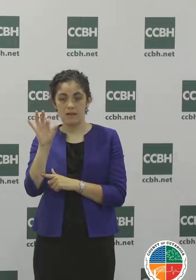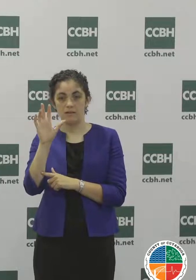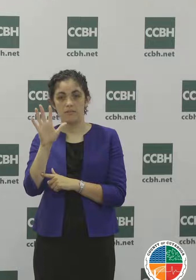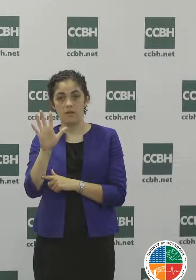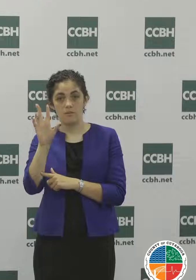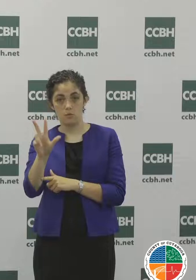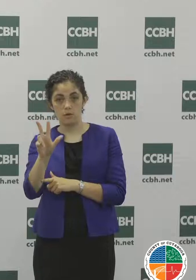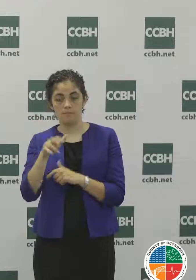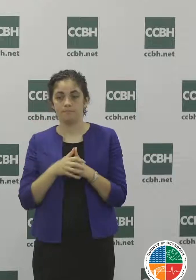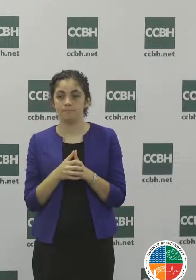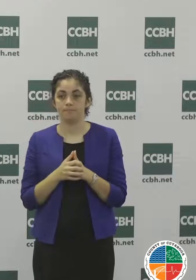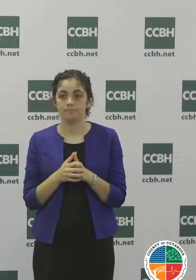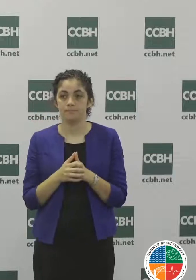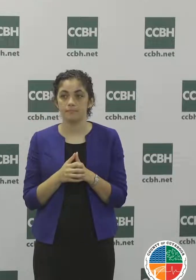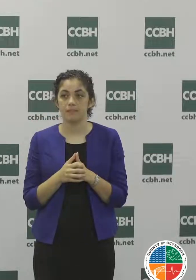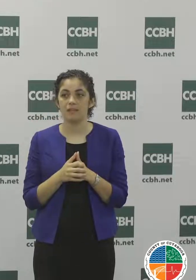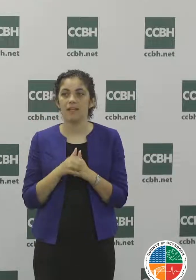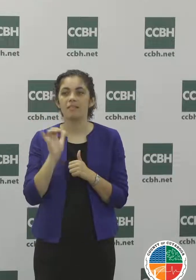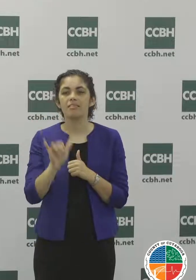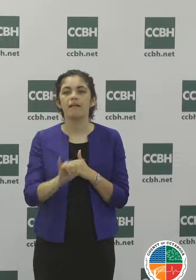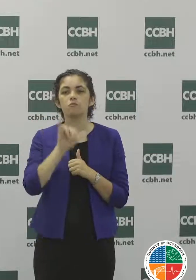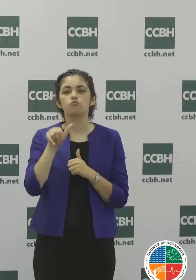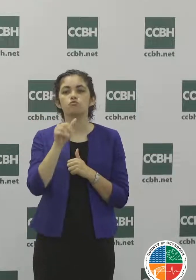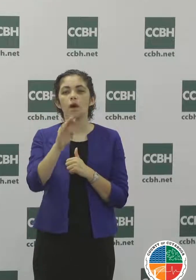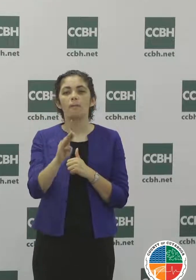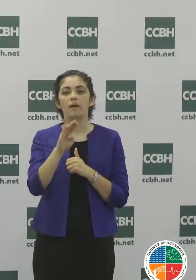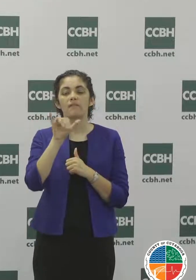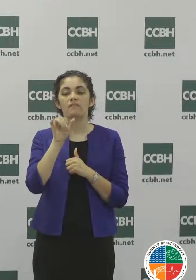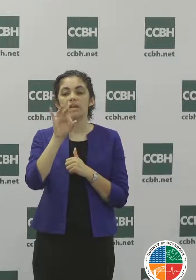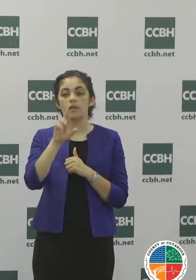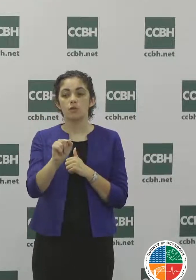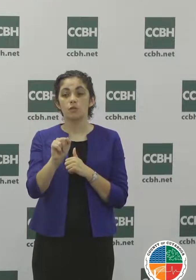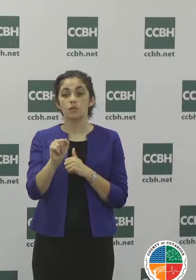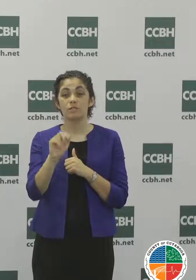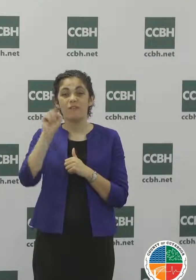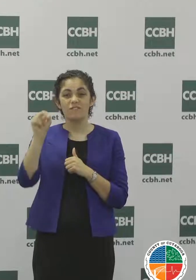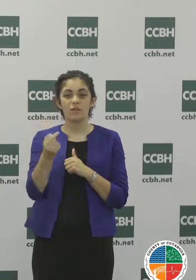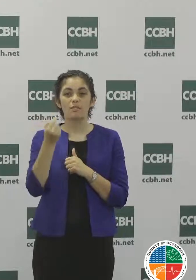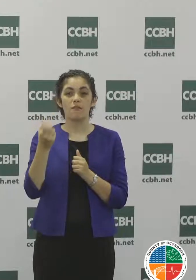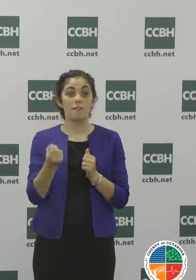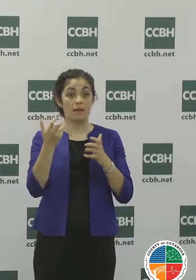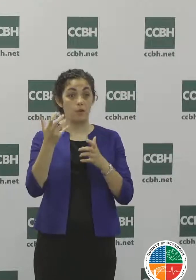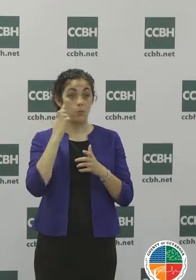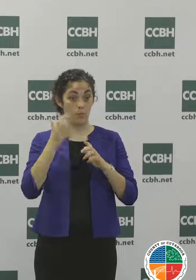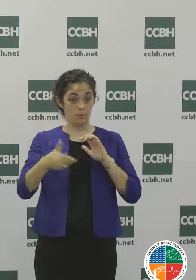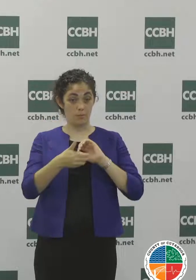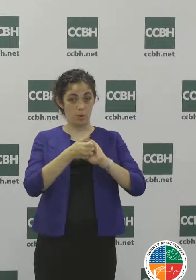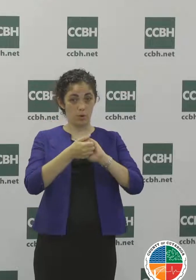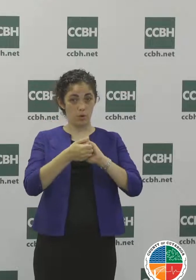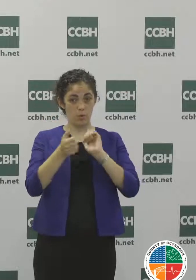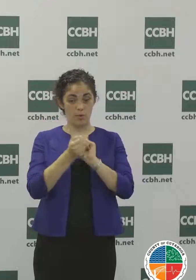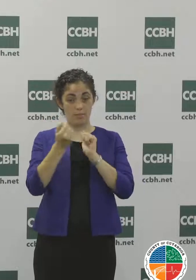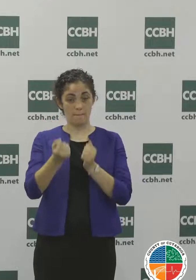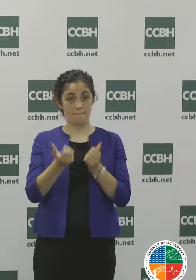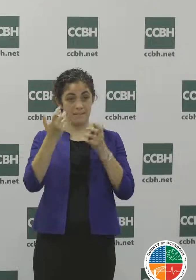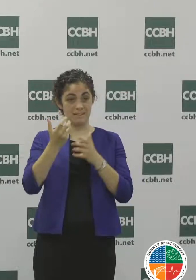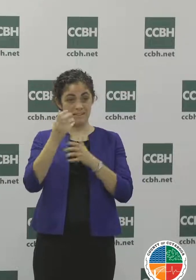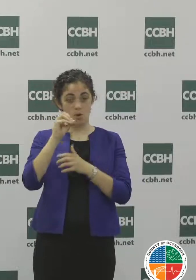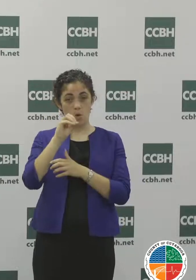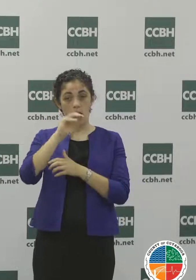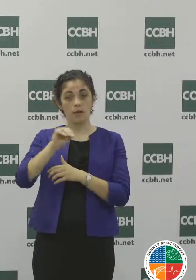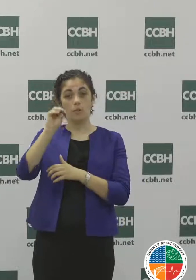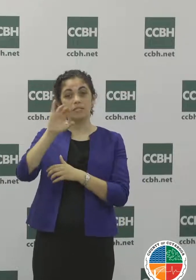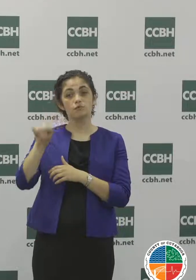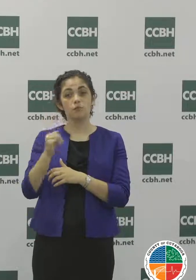216-319-5993. This virtual job fair week is just the first of many that we plan on partnering with Ohio Means Jobs, Cleveland,